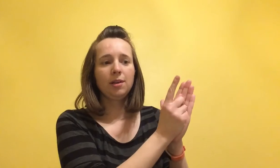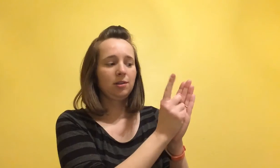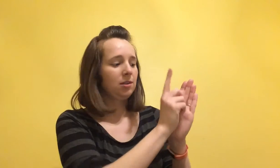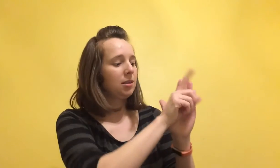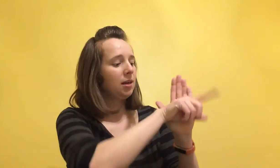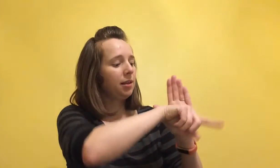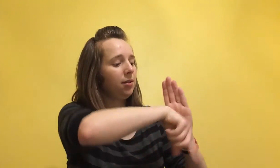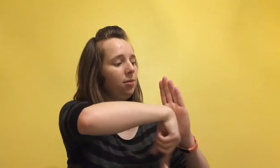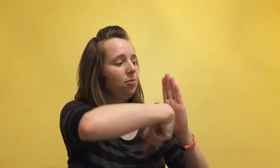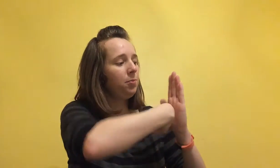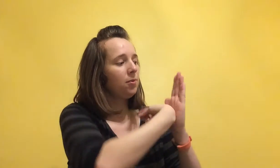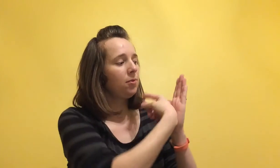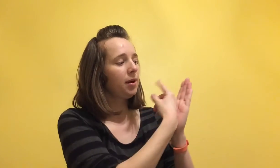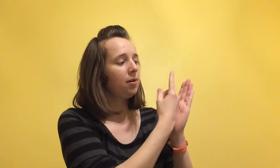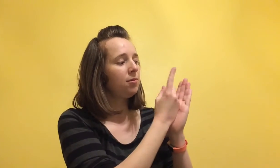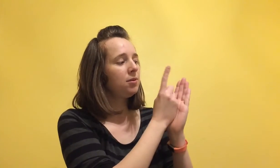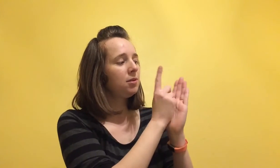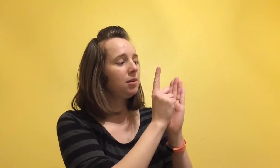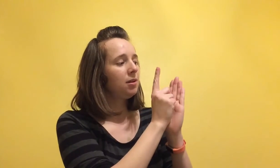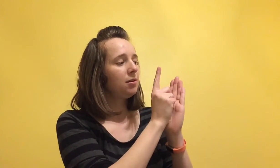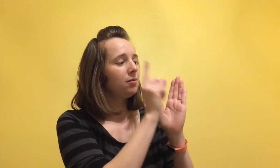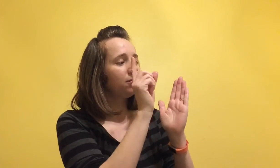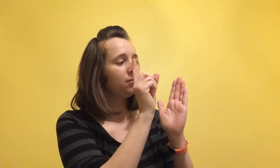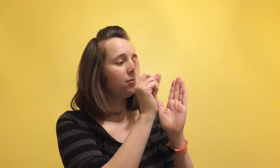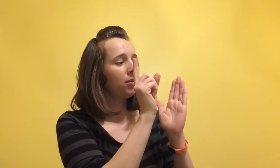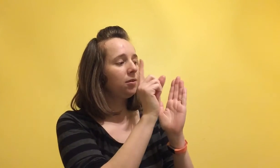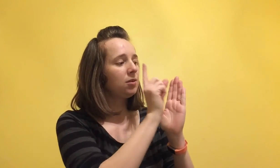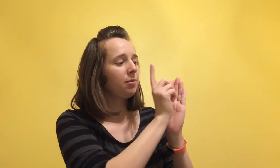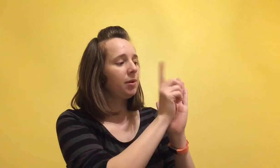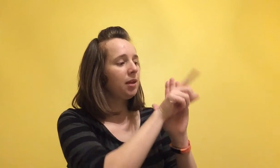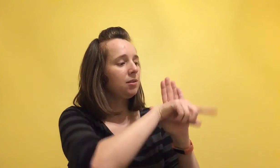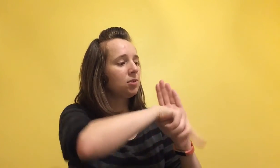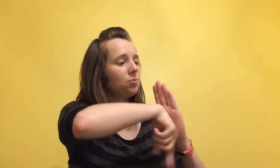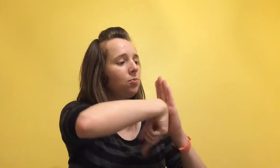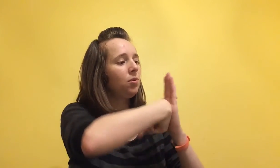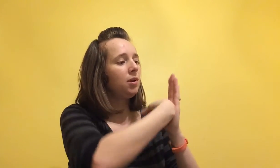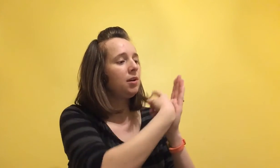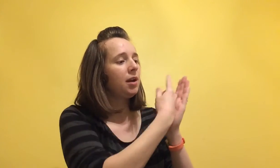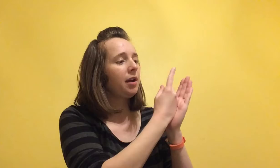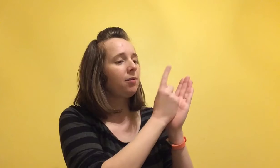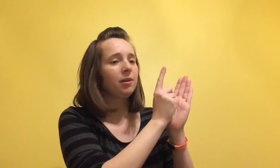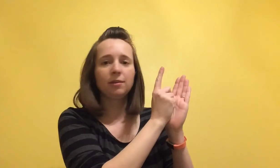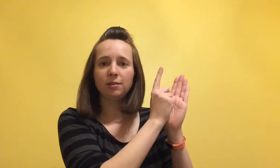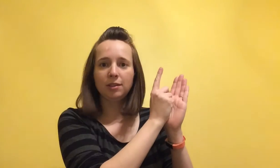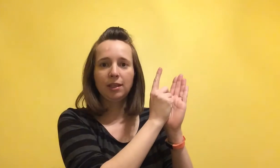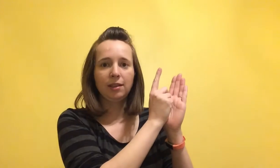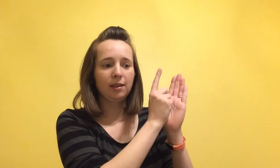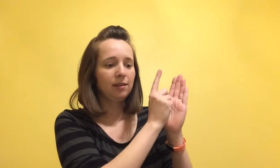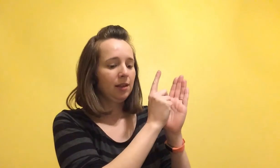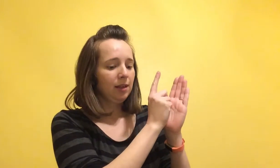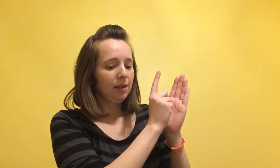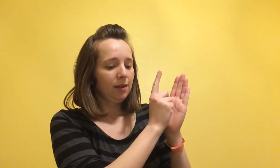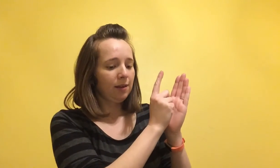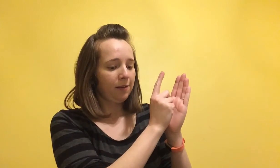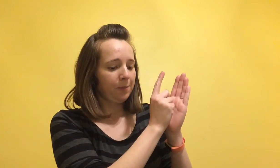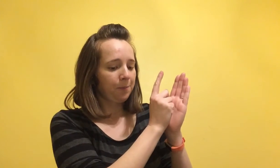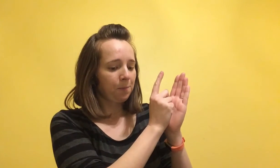You just kind of like loop it around with your dominant hand, just 1 hour, just like that.